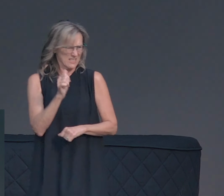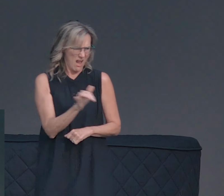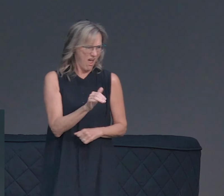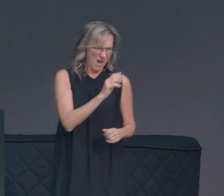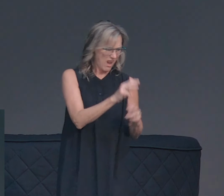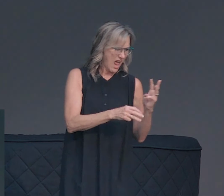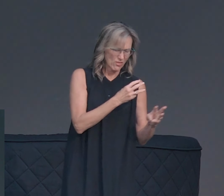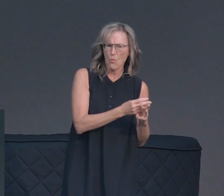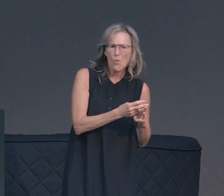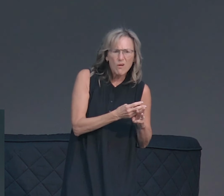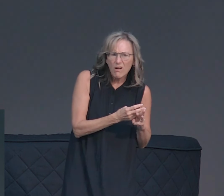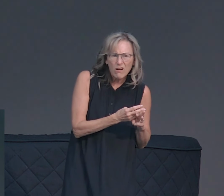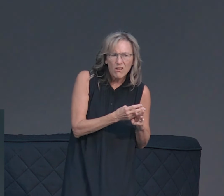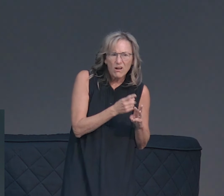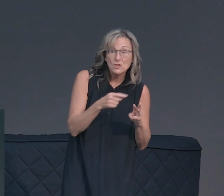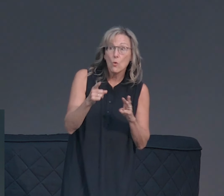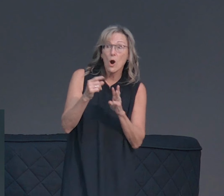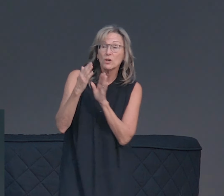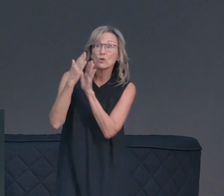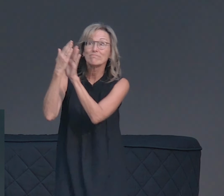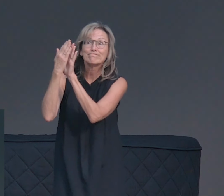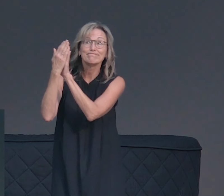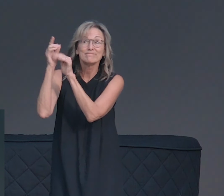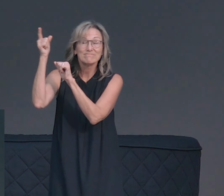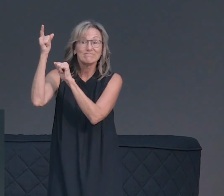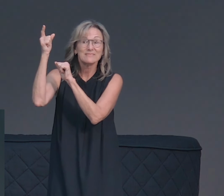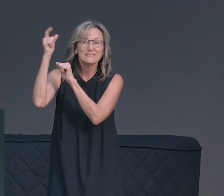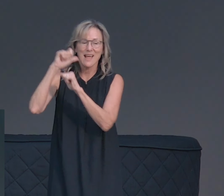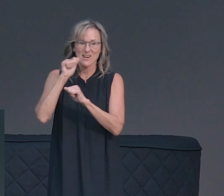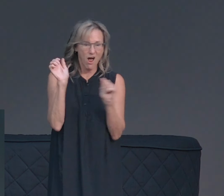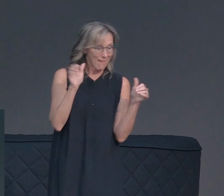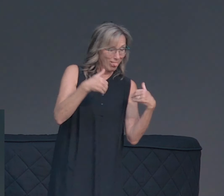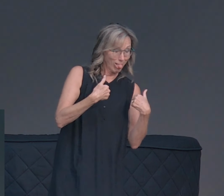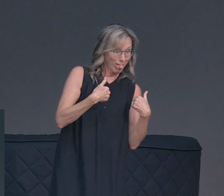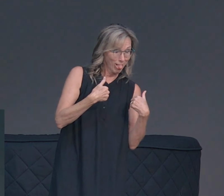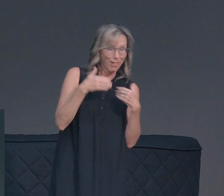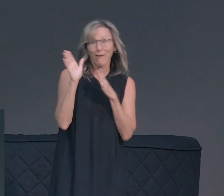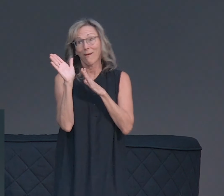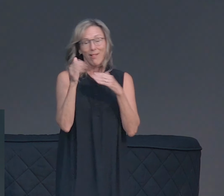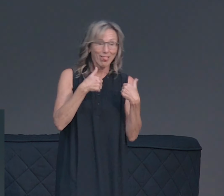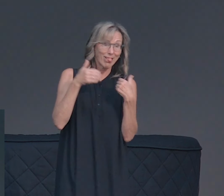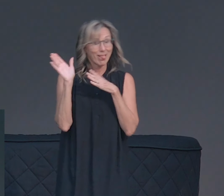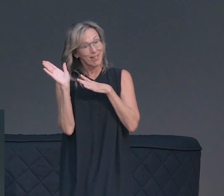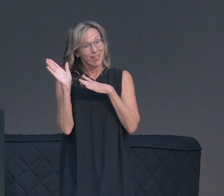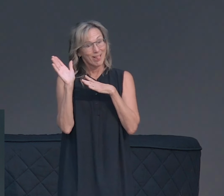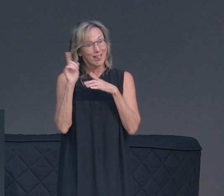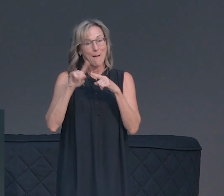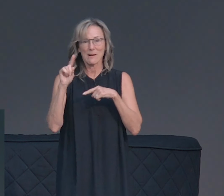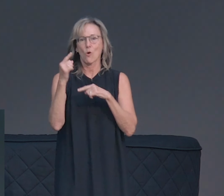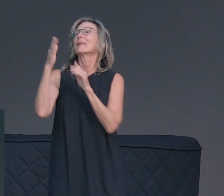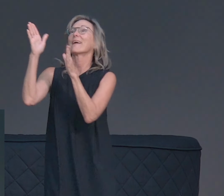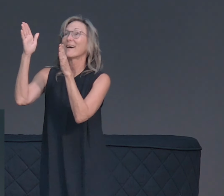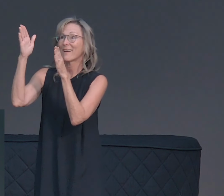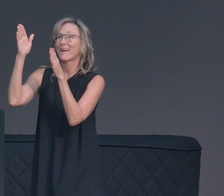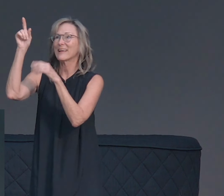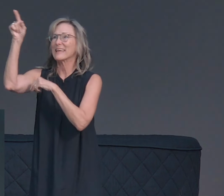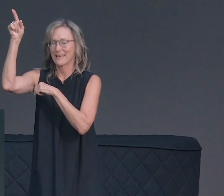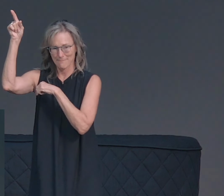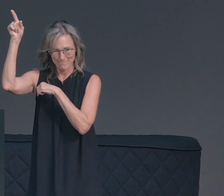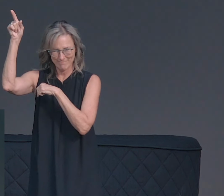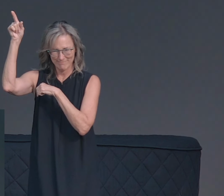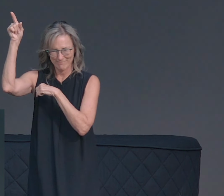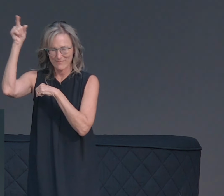undivided in your devotion to God? And when we take this whole verse in Matthew 5 into account,